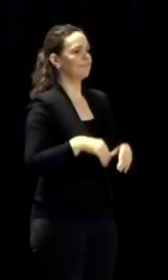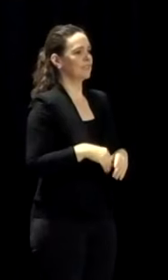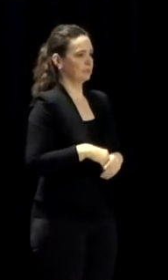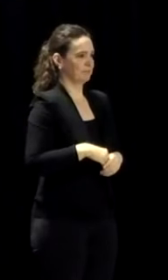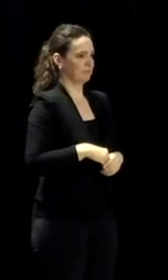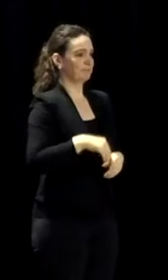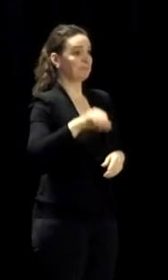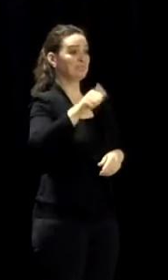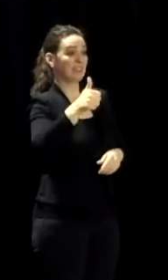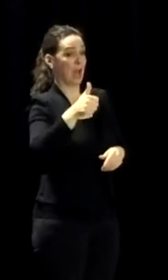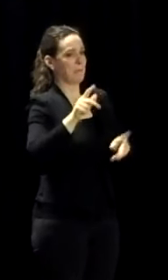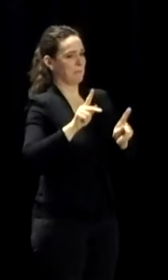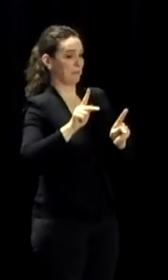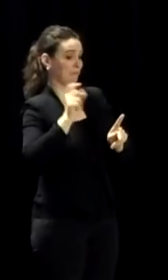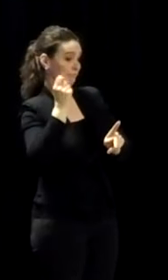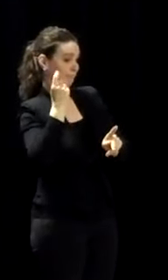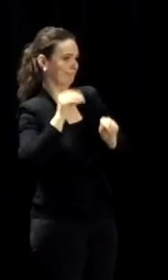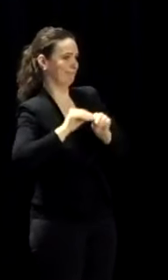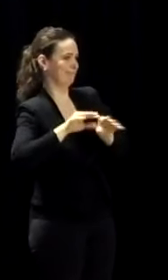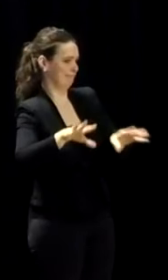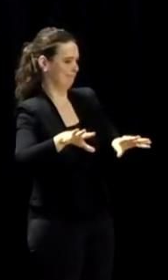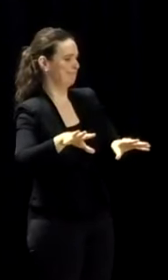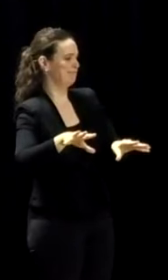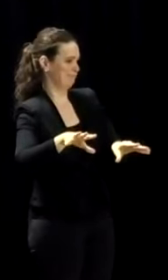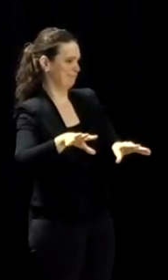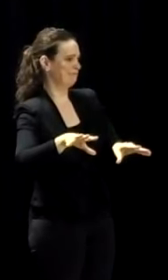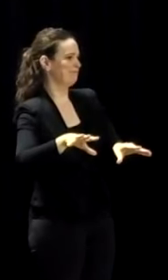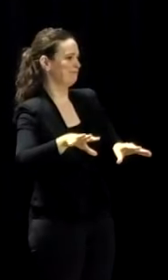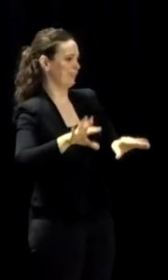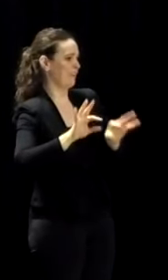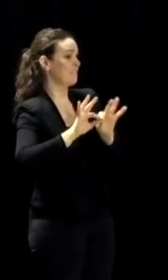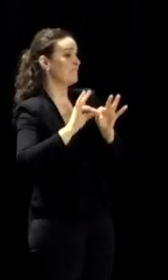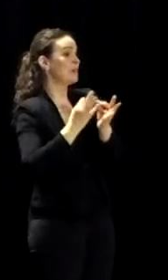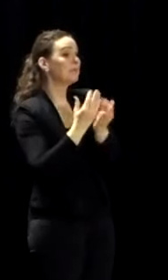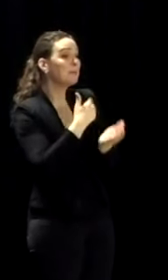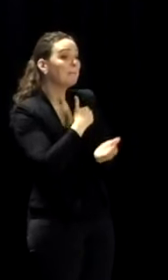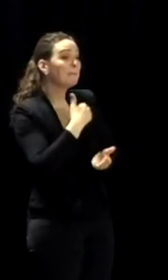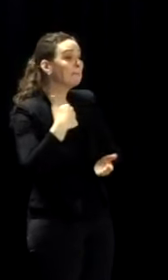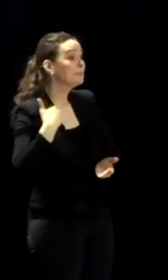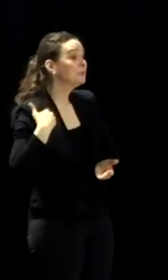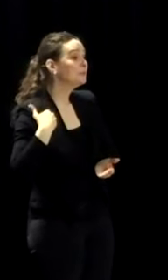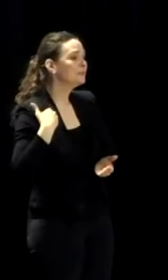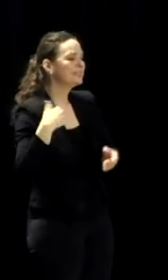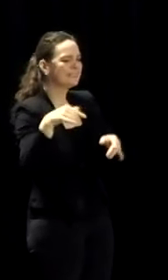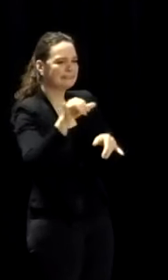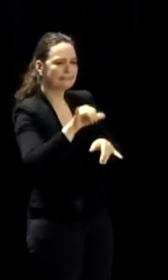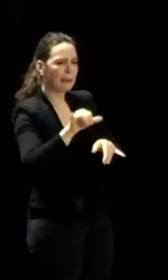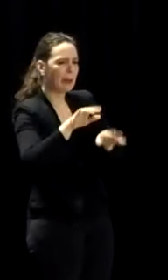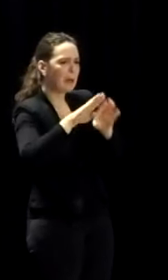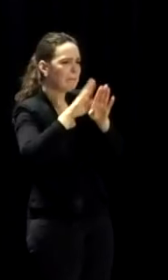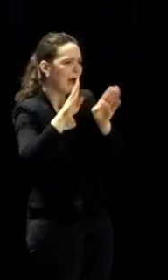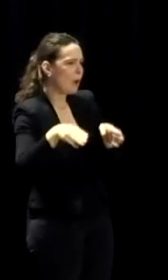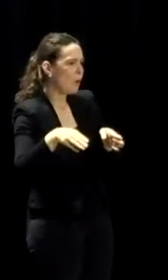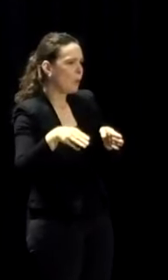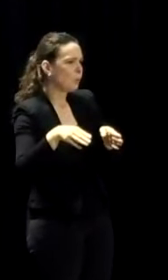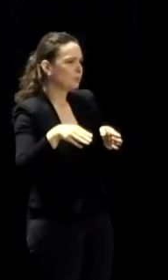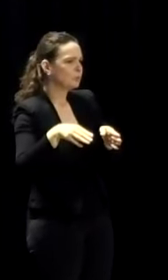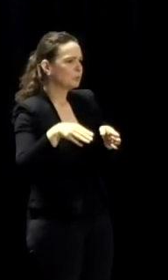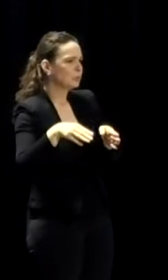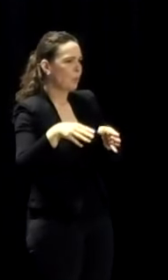are contacts? Those are most likely family members, people who live within the same house, or people who are in a quarantine that had a